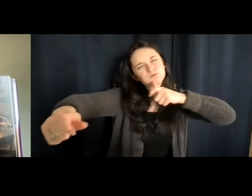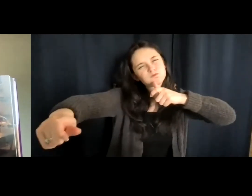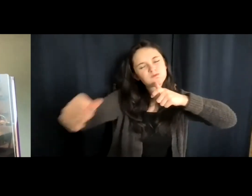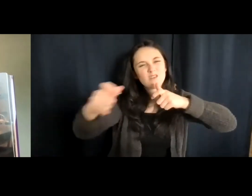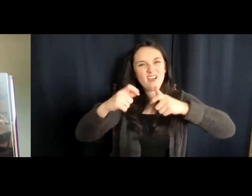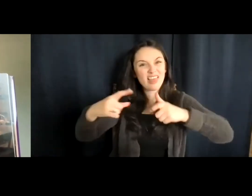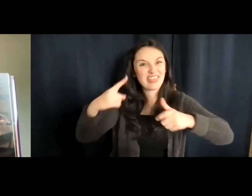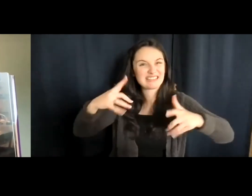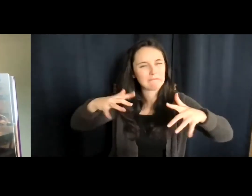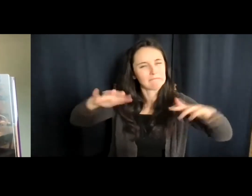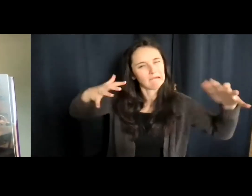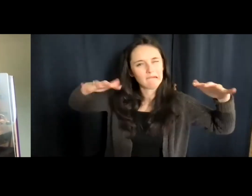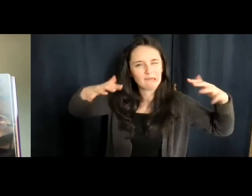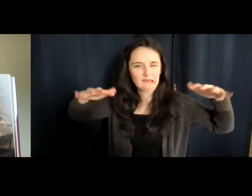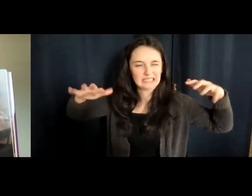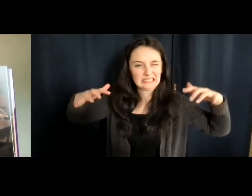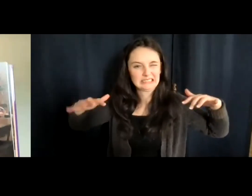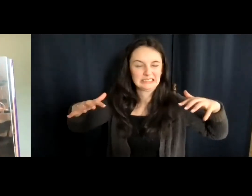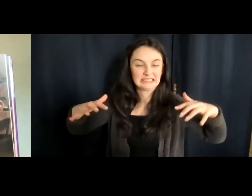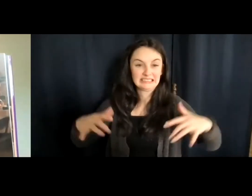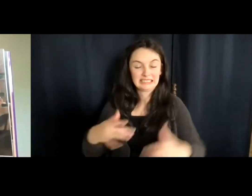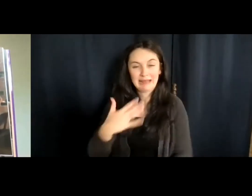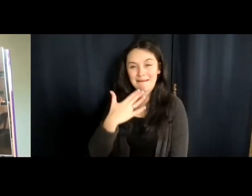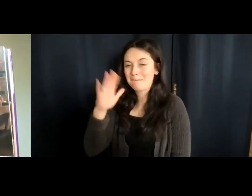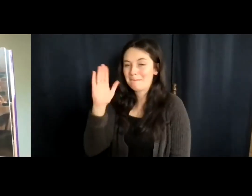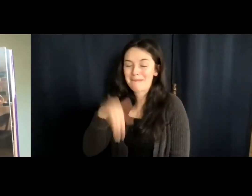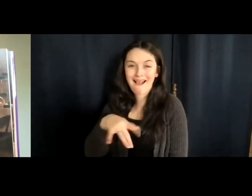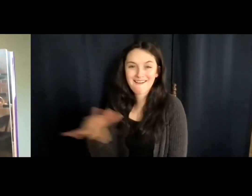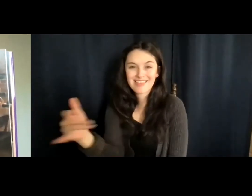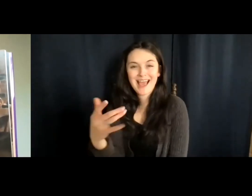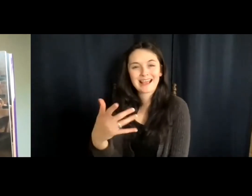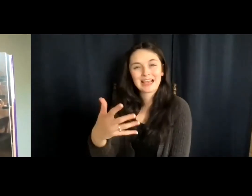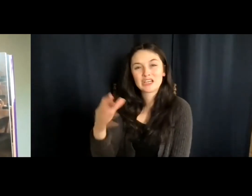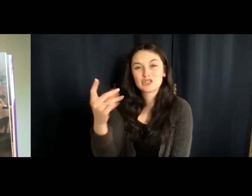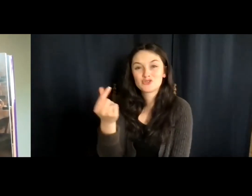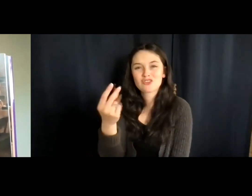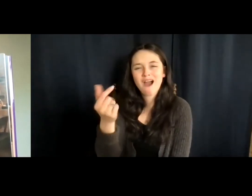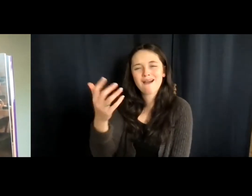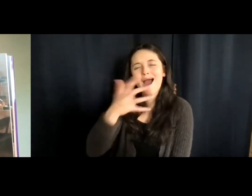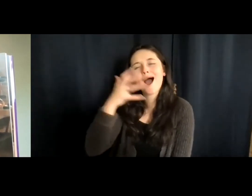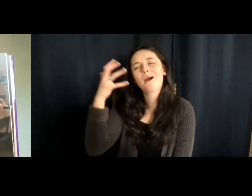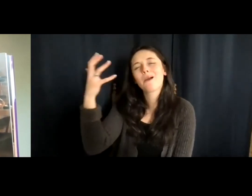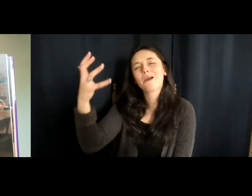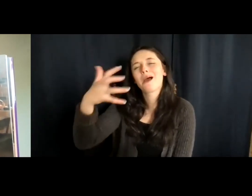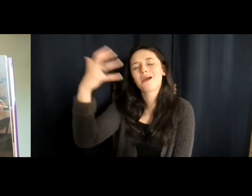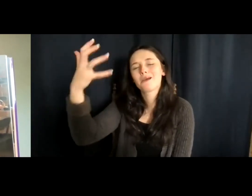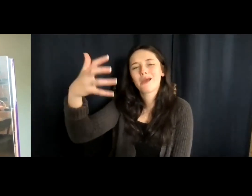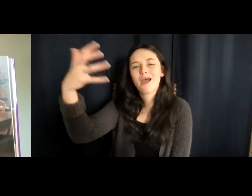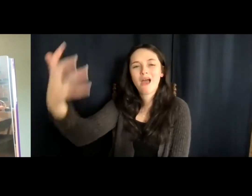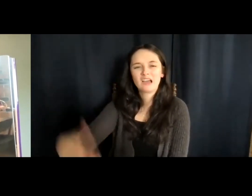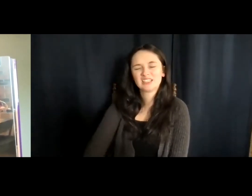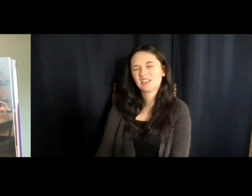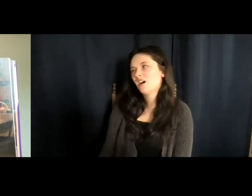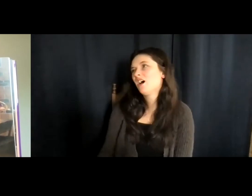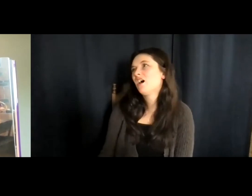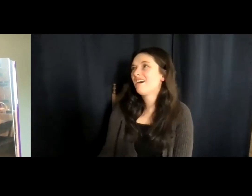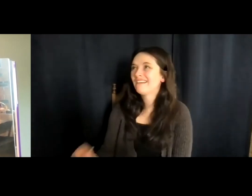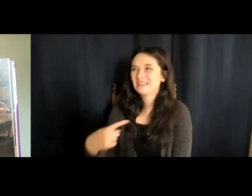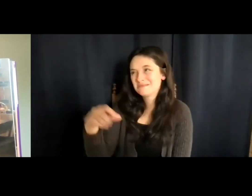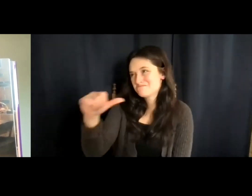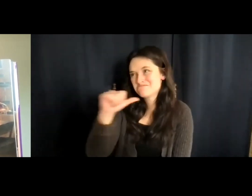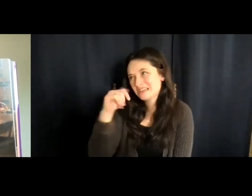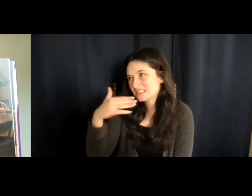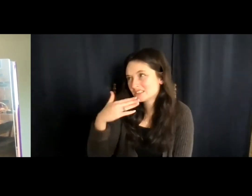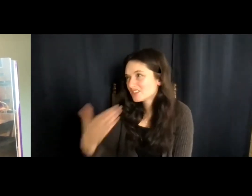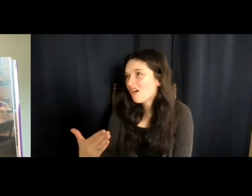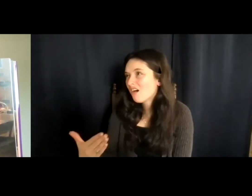honk. It sounded bad, like a howling dog. I'm no good, Grandpa, Melba said, tearing up.